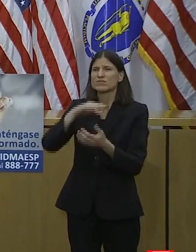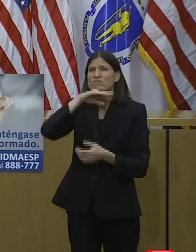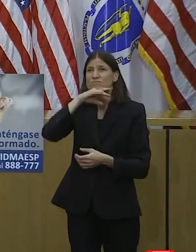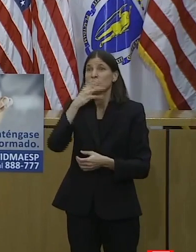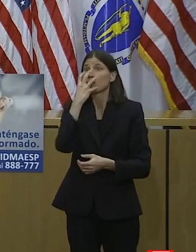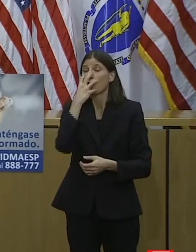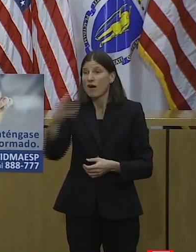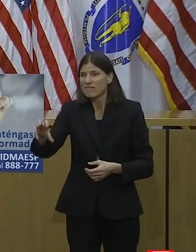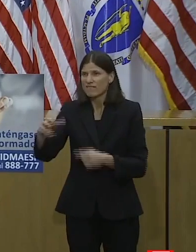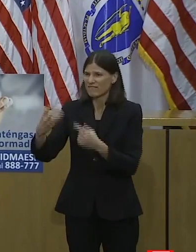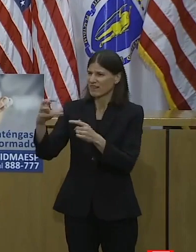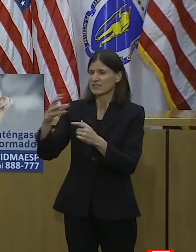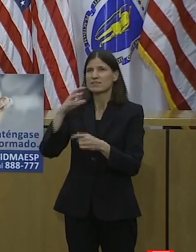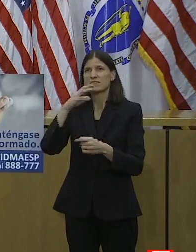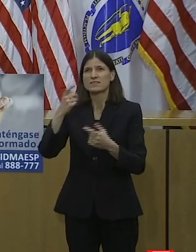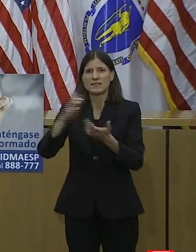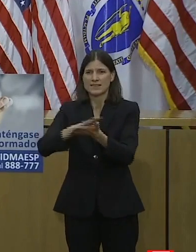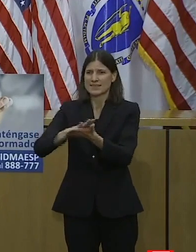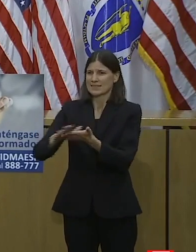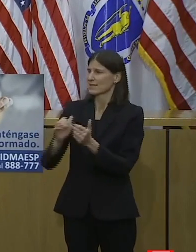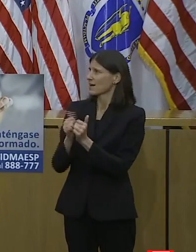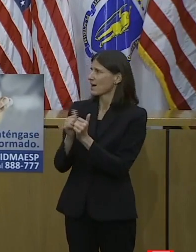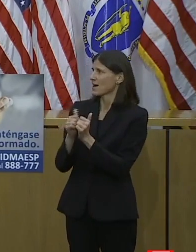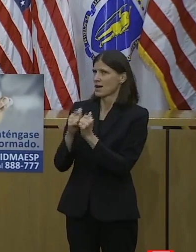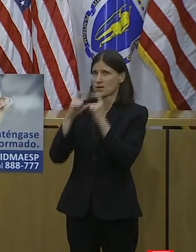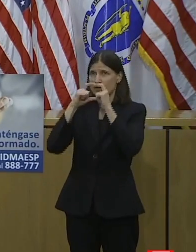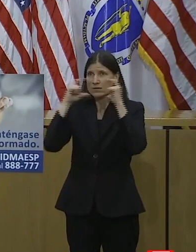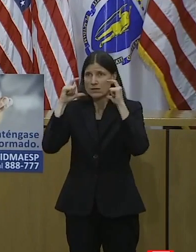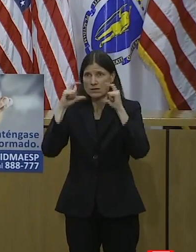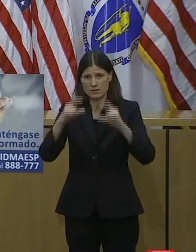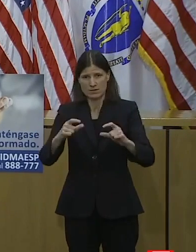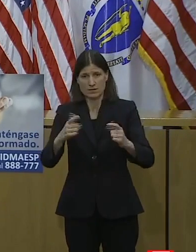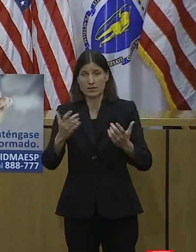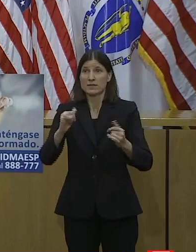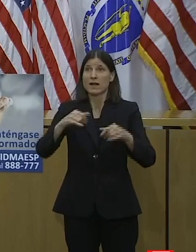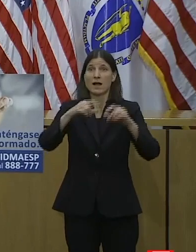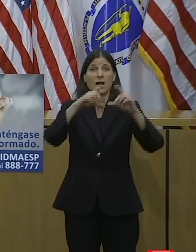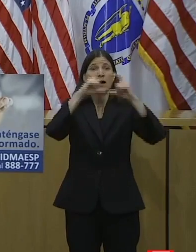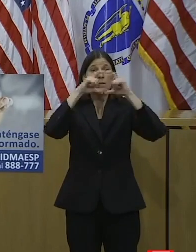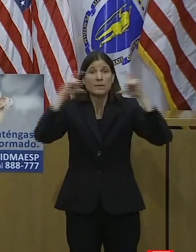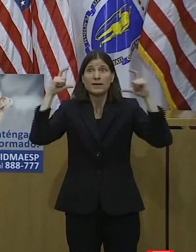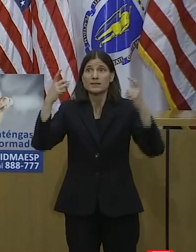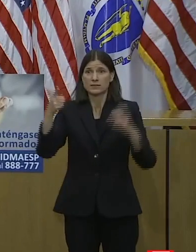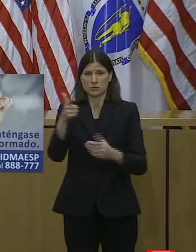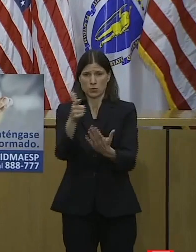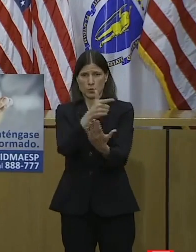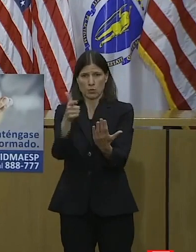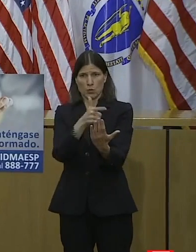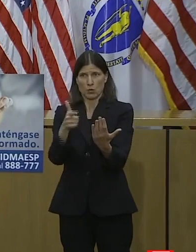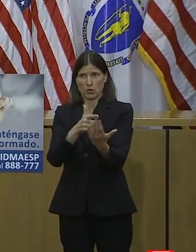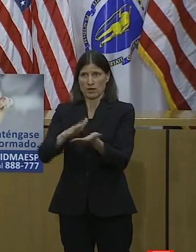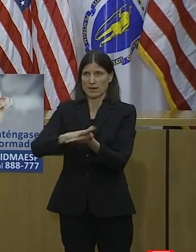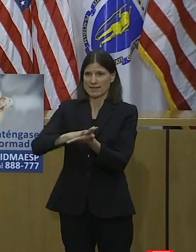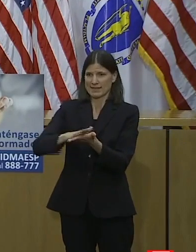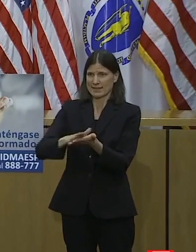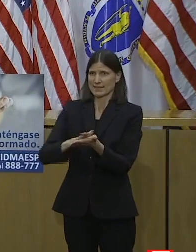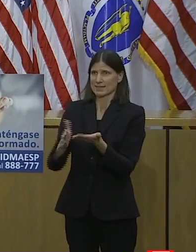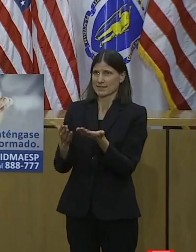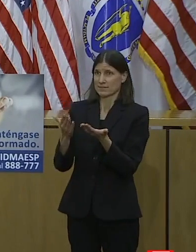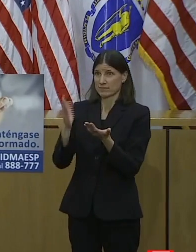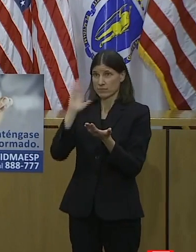not keep people safe. Are you satisfied with what's been coming out of Somerville? That stuff's going to be good for those